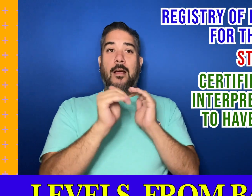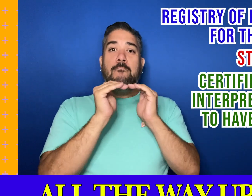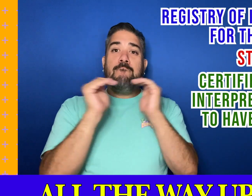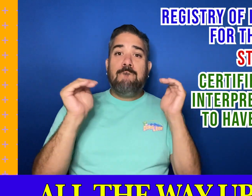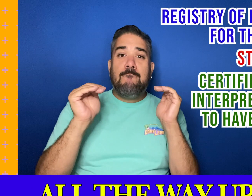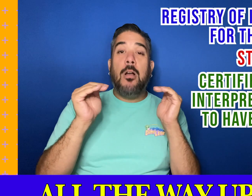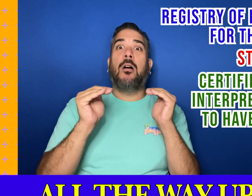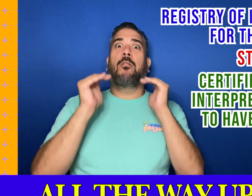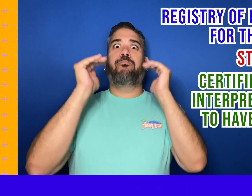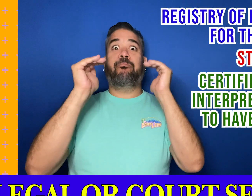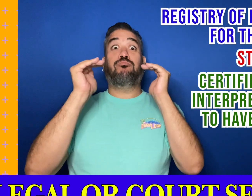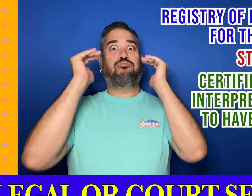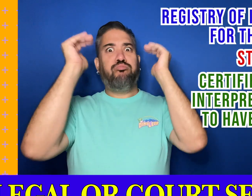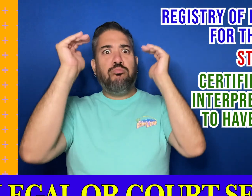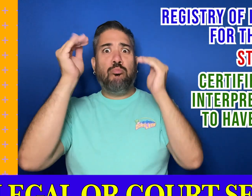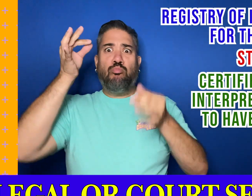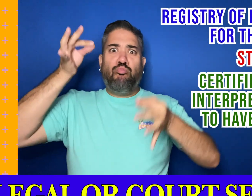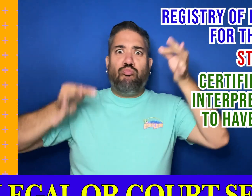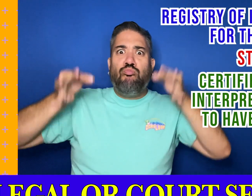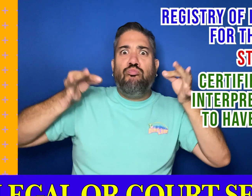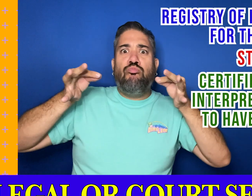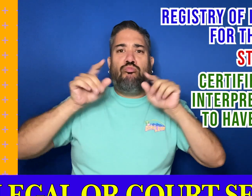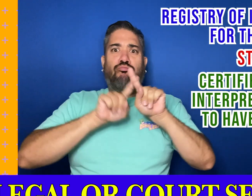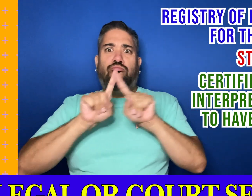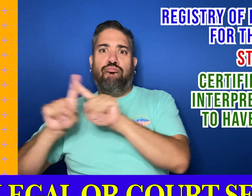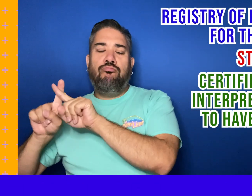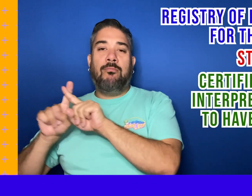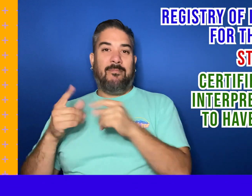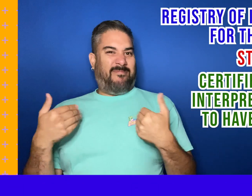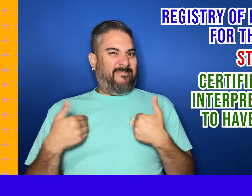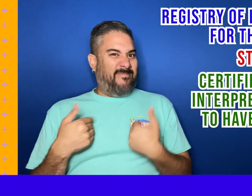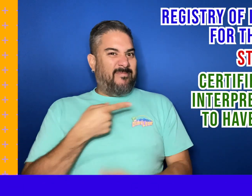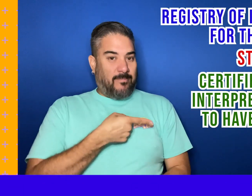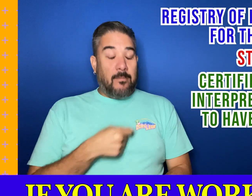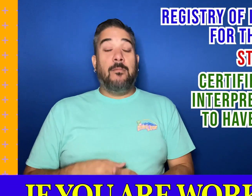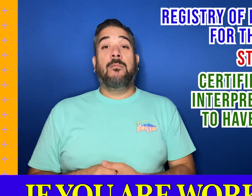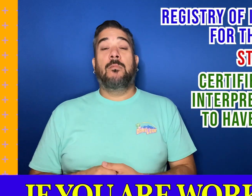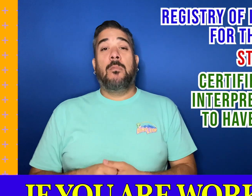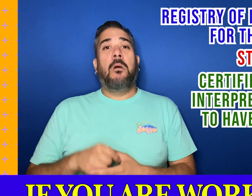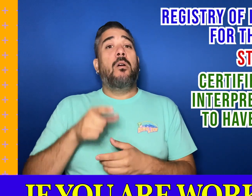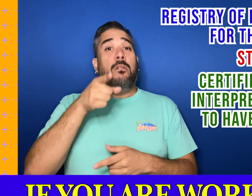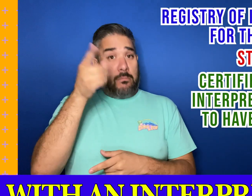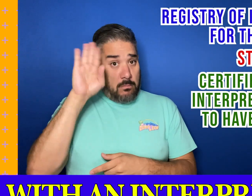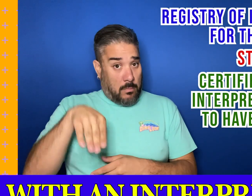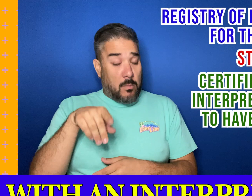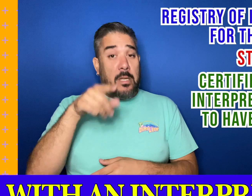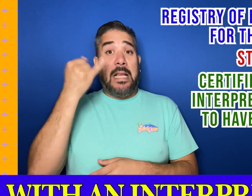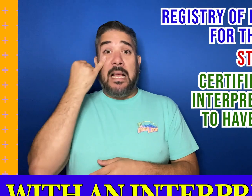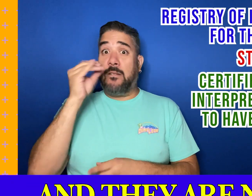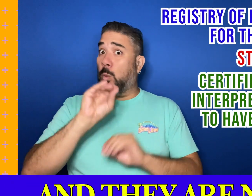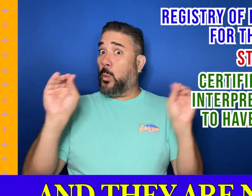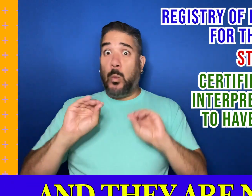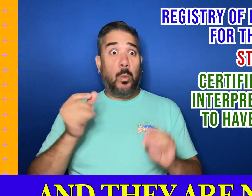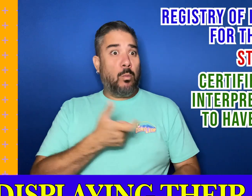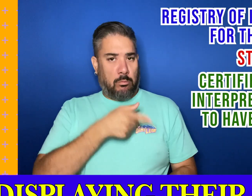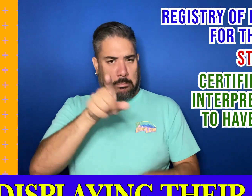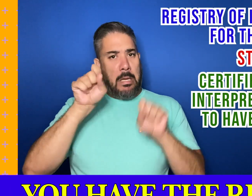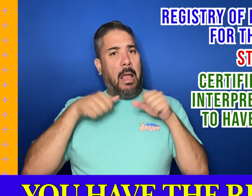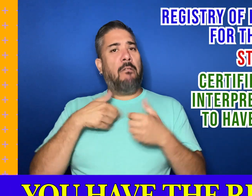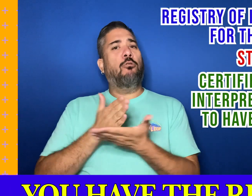all the way up to legal or court settings. If you are working with an interpreter and they are not displaying their badge, you have the